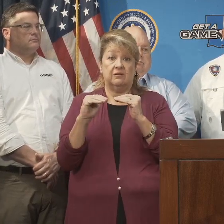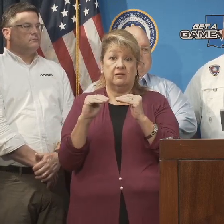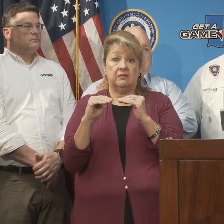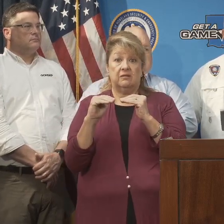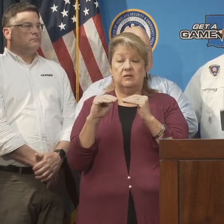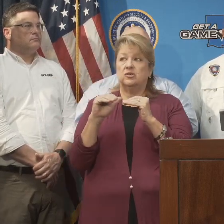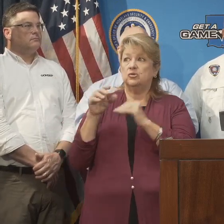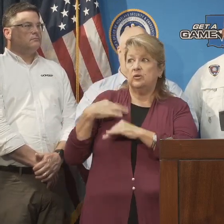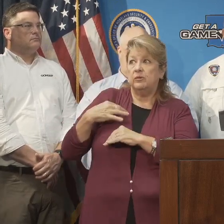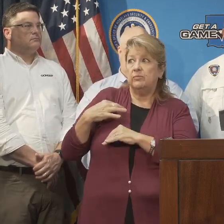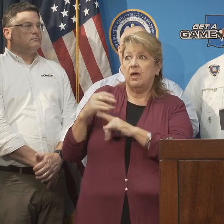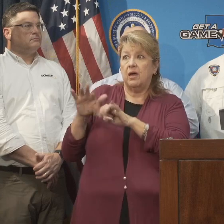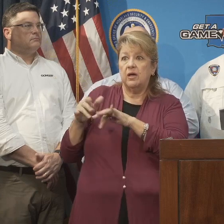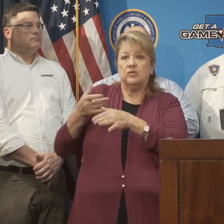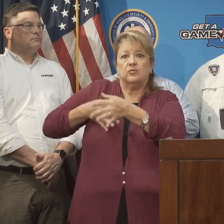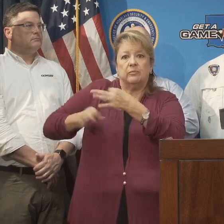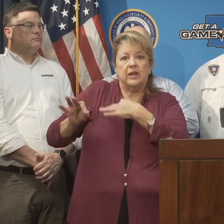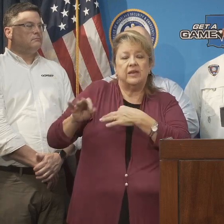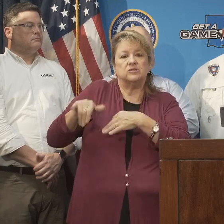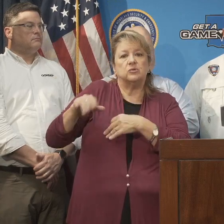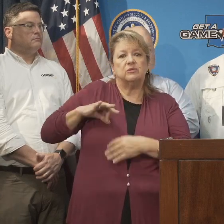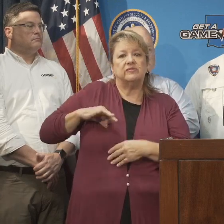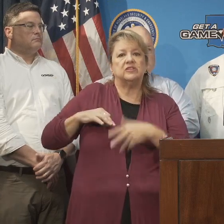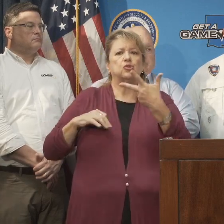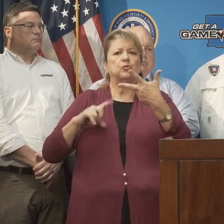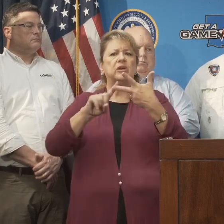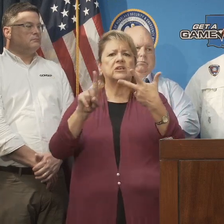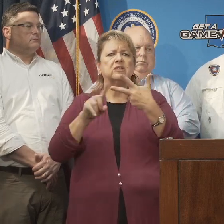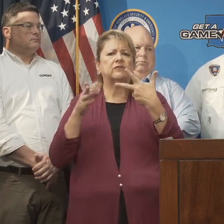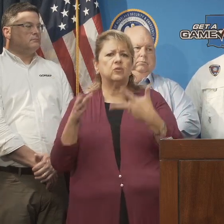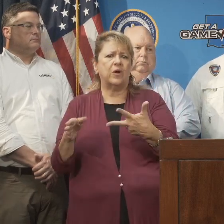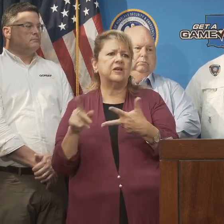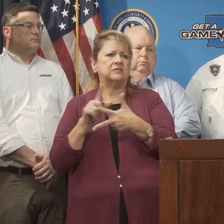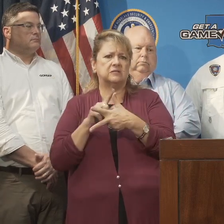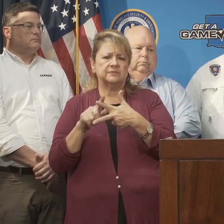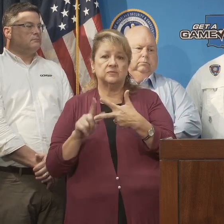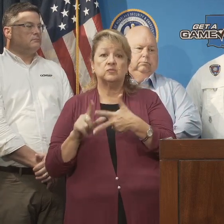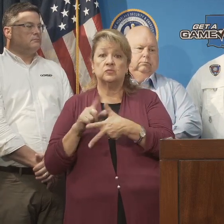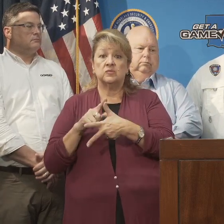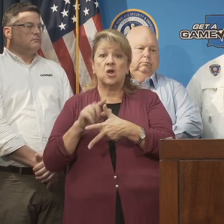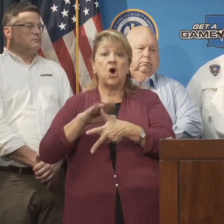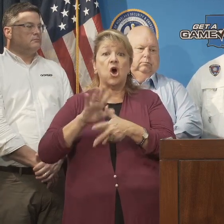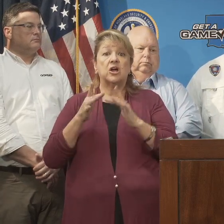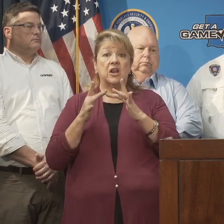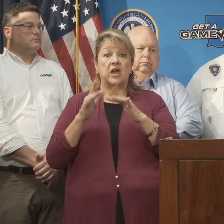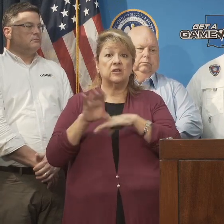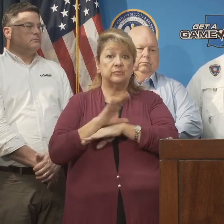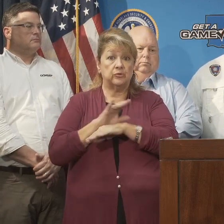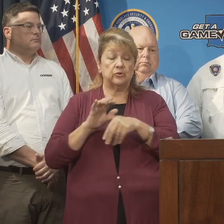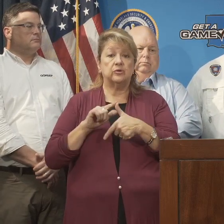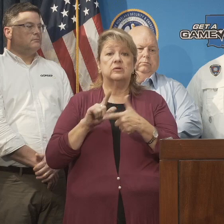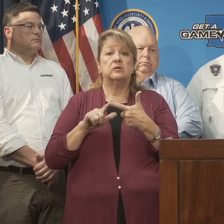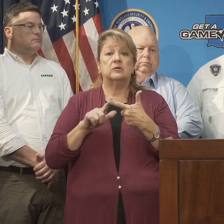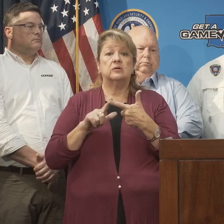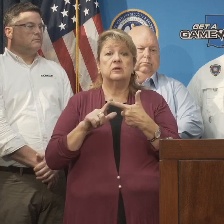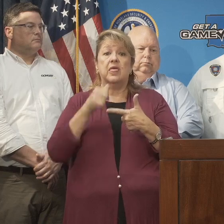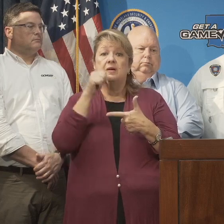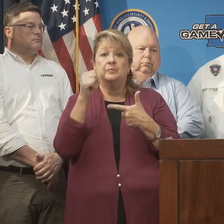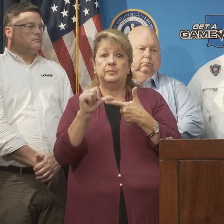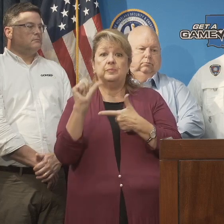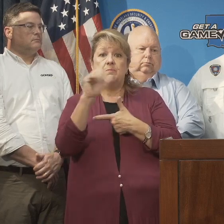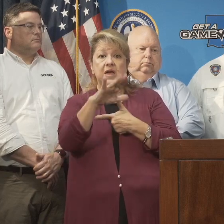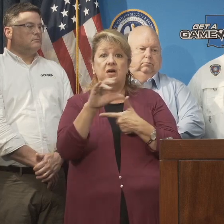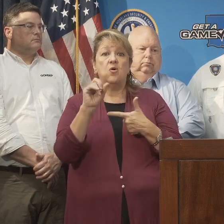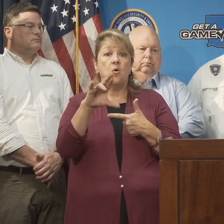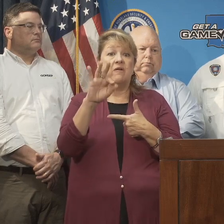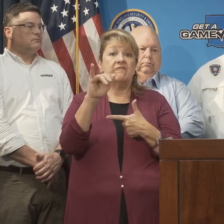replacement benefits. And there are 3 ways to apply. One is online, one is via mail or